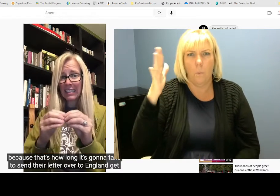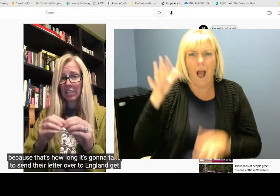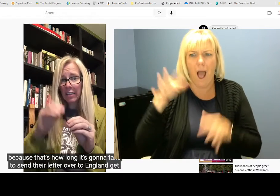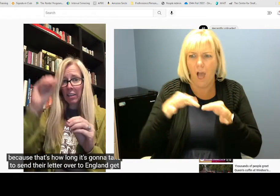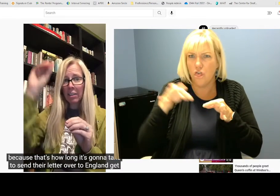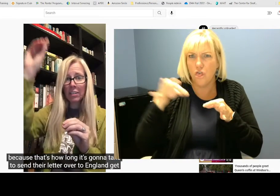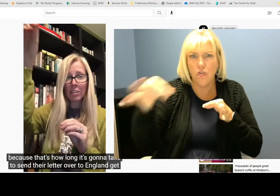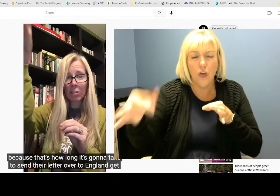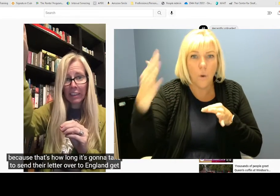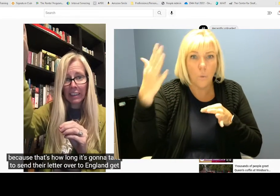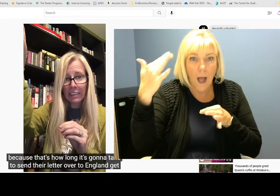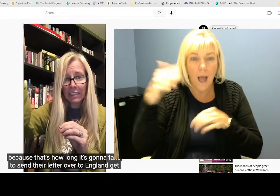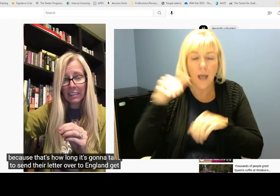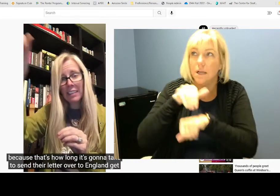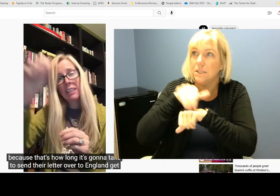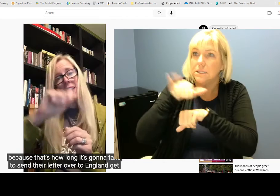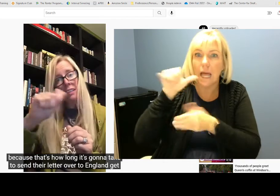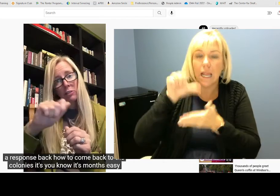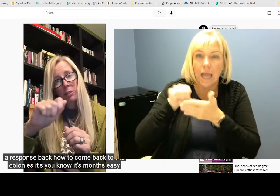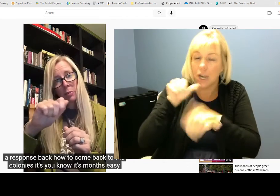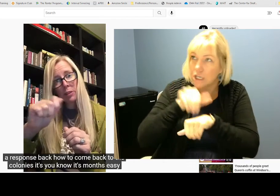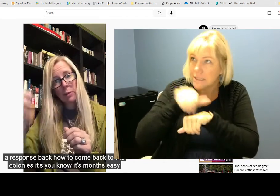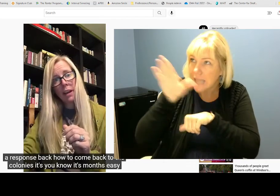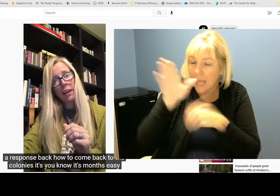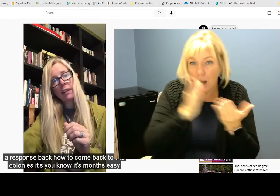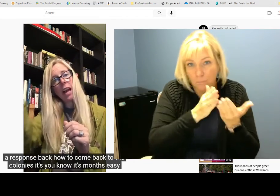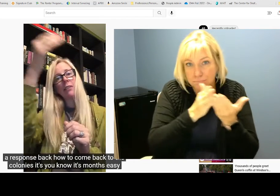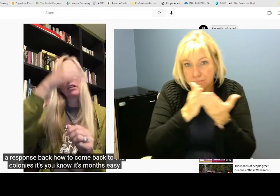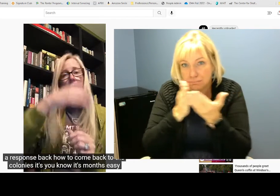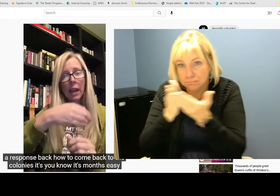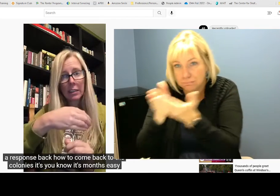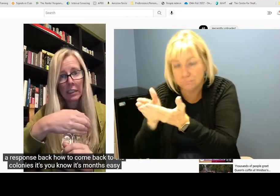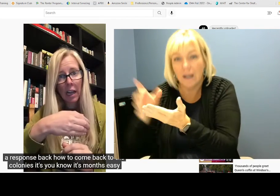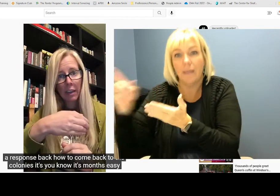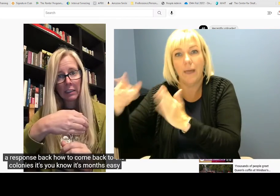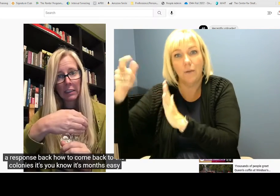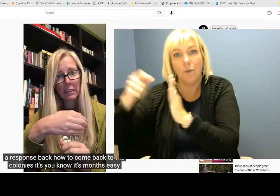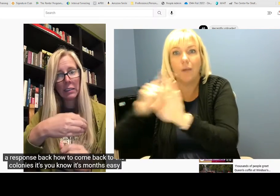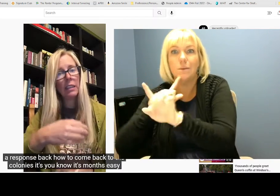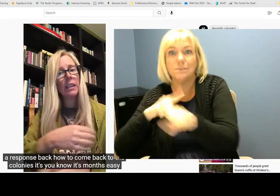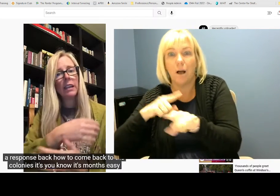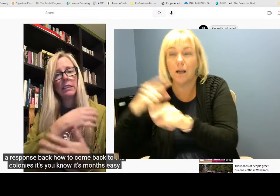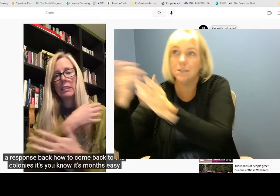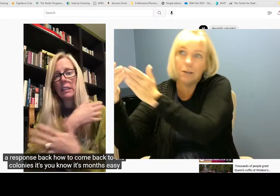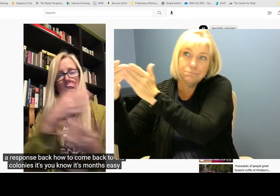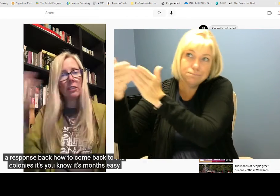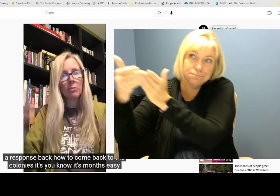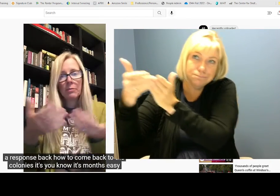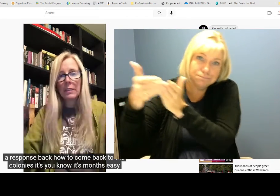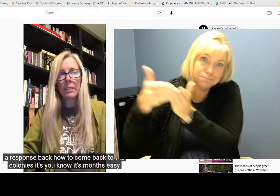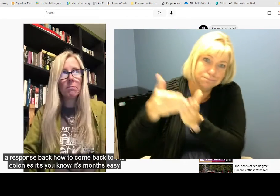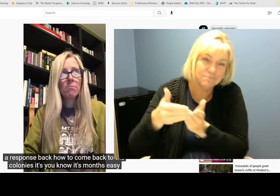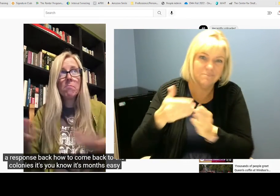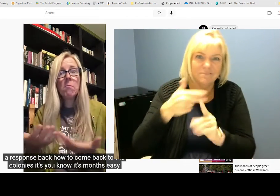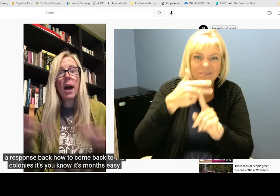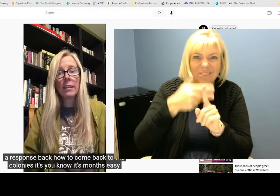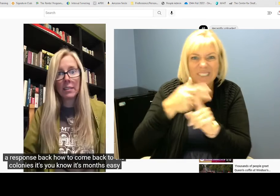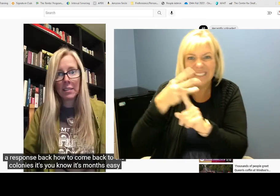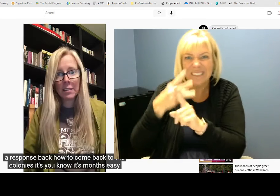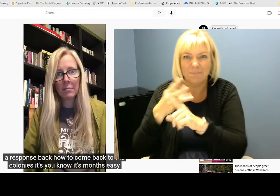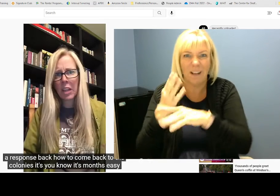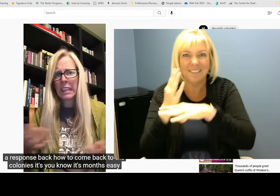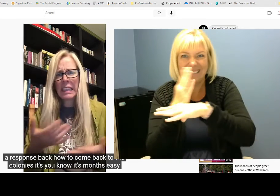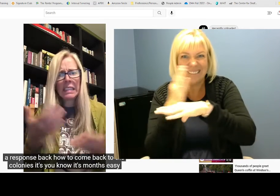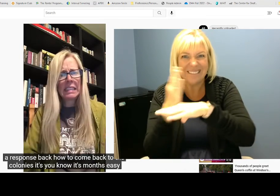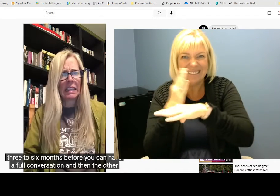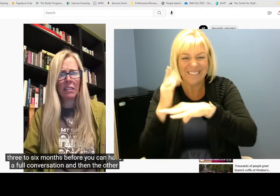to send their letter over to England, get a response back, have it come back to the colonies. It's